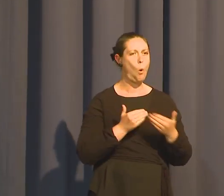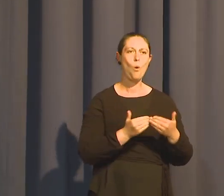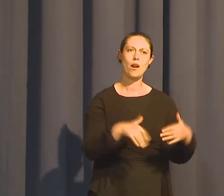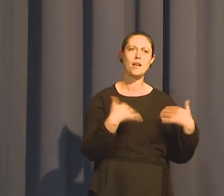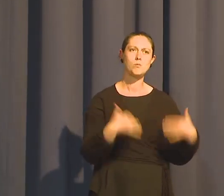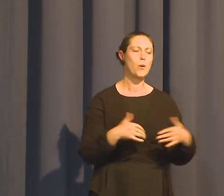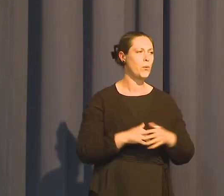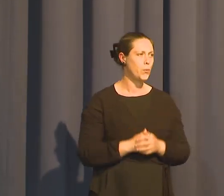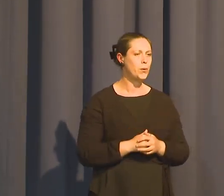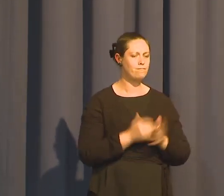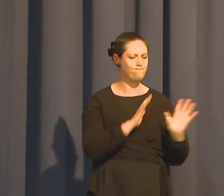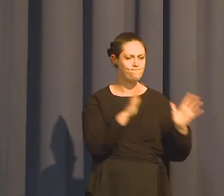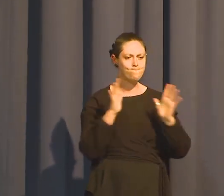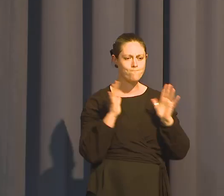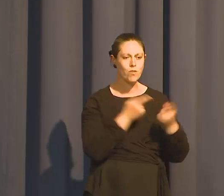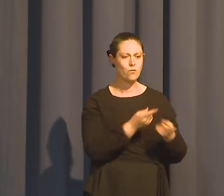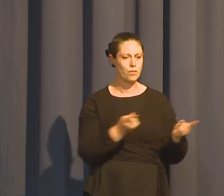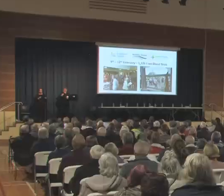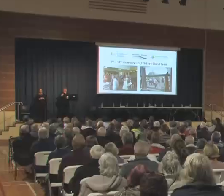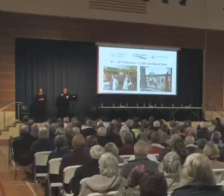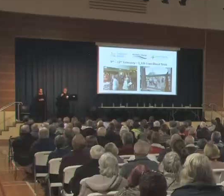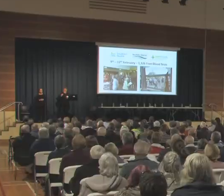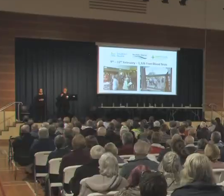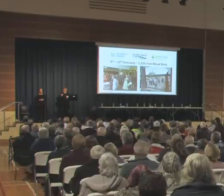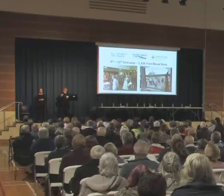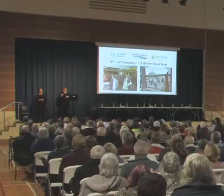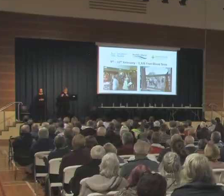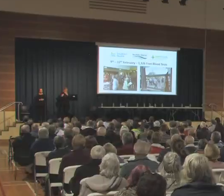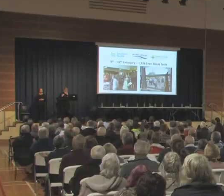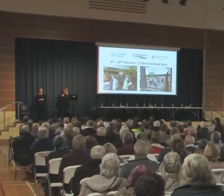and I think they deserve a big clap.